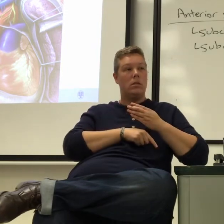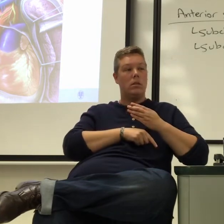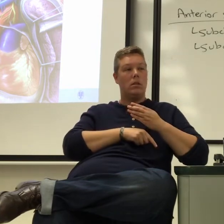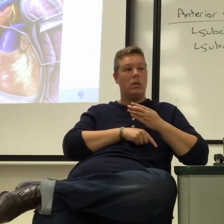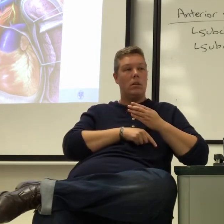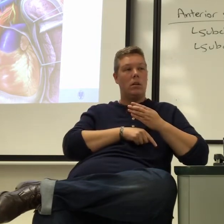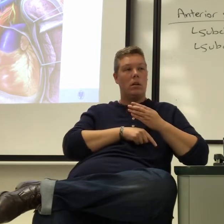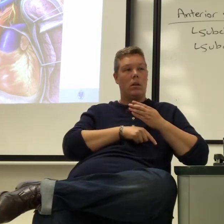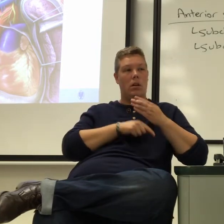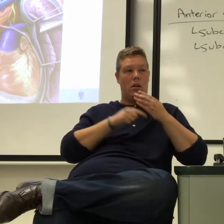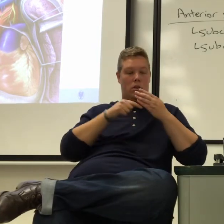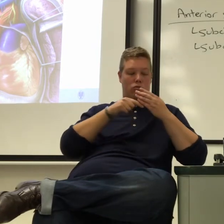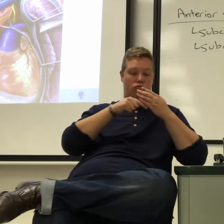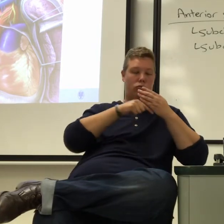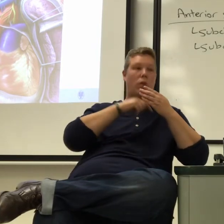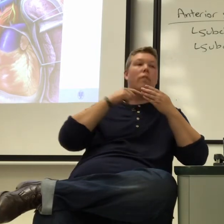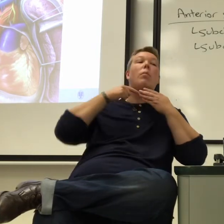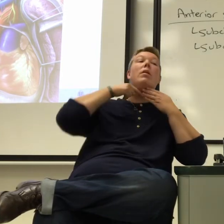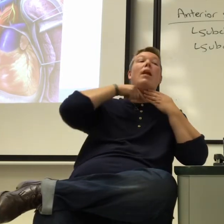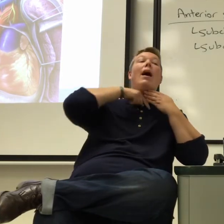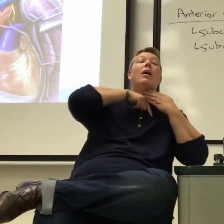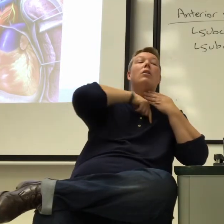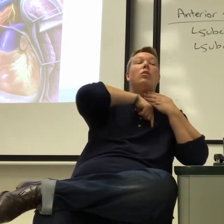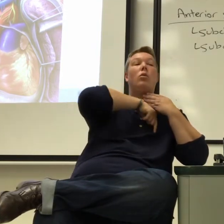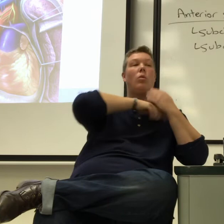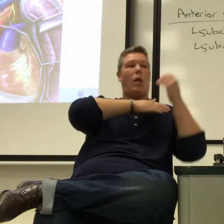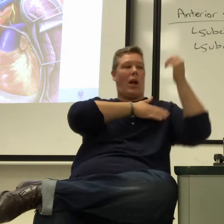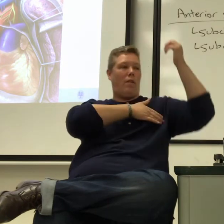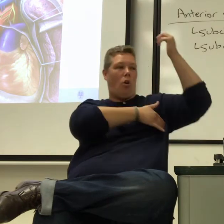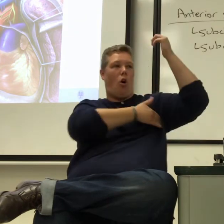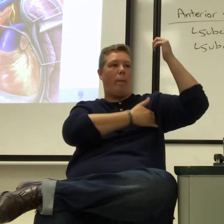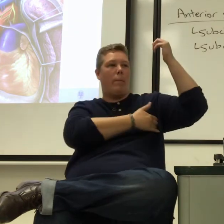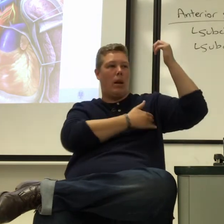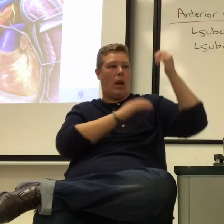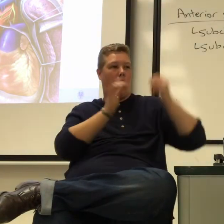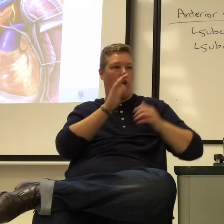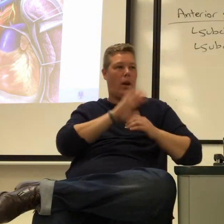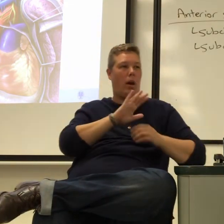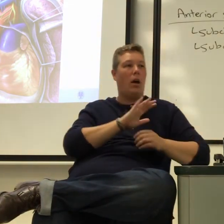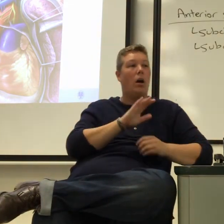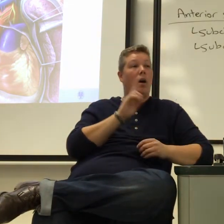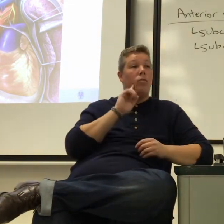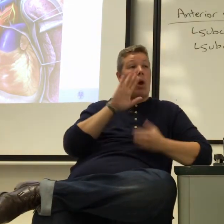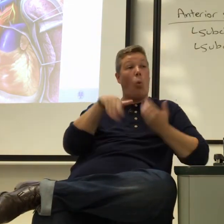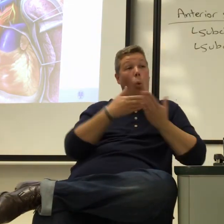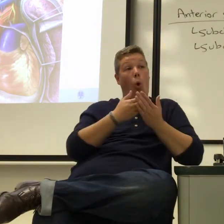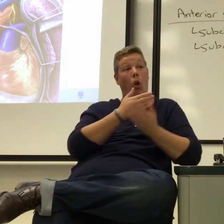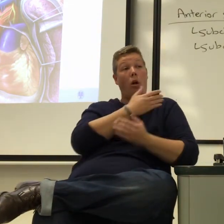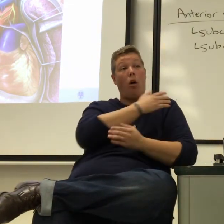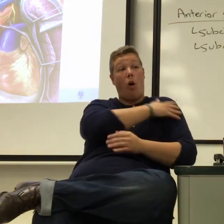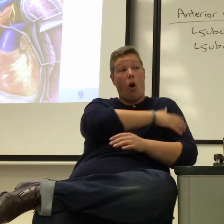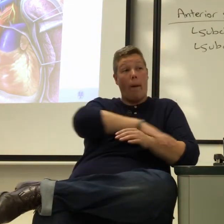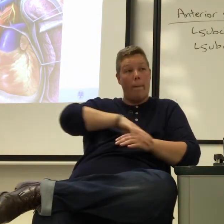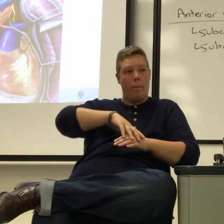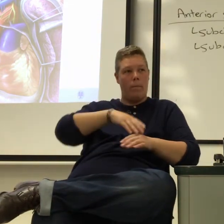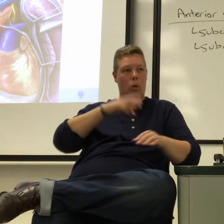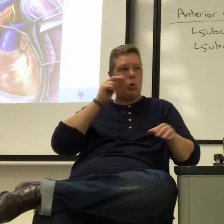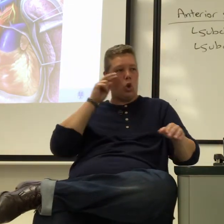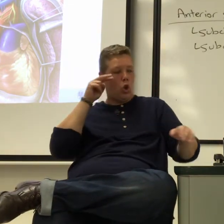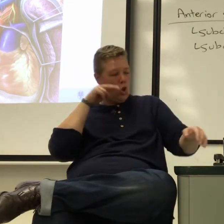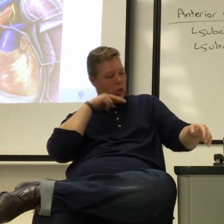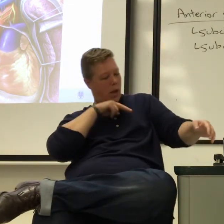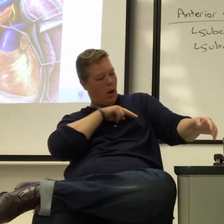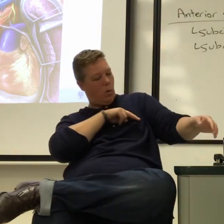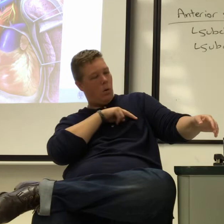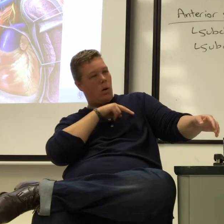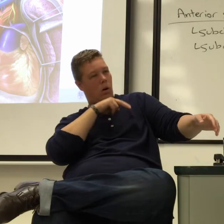there, you're out of the neck and you're starting to get into the armpit, okay? If you had a whole arm here and I was dissecting, I could look down the